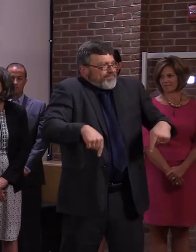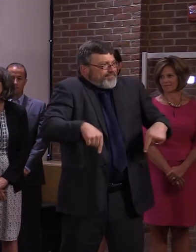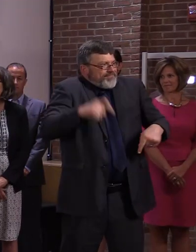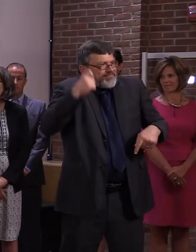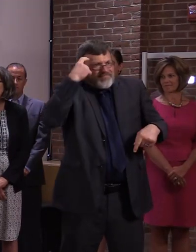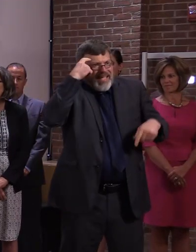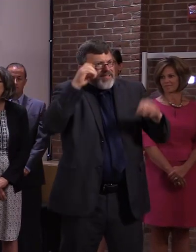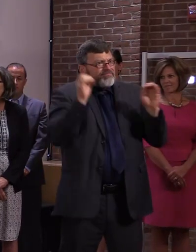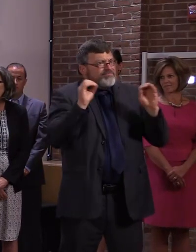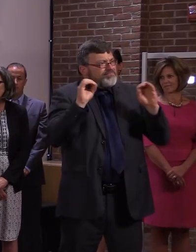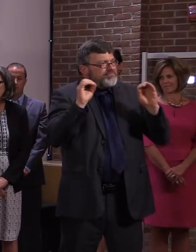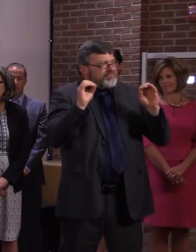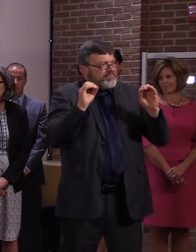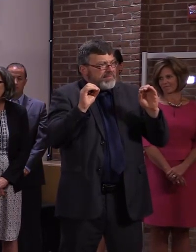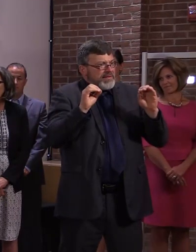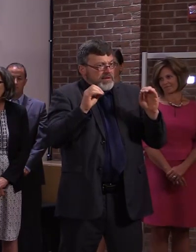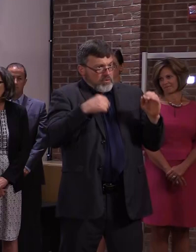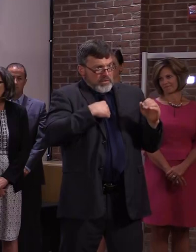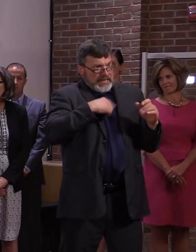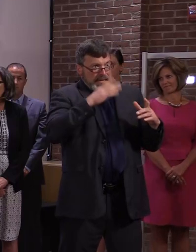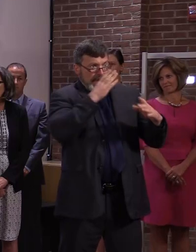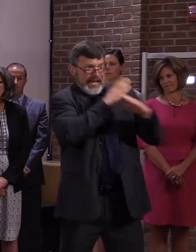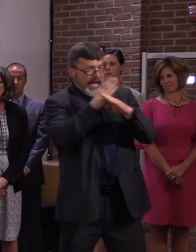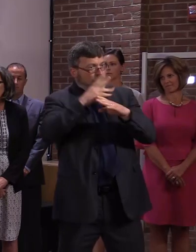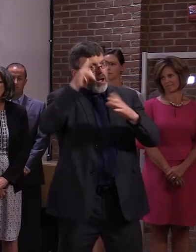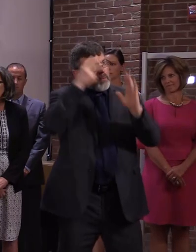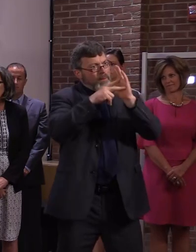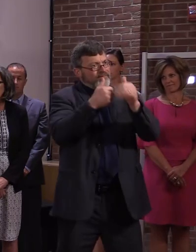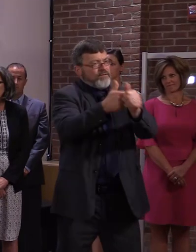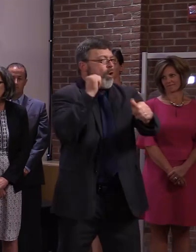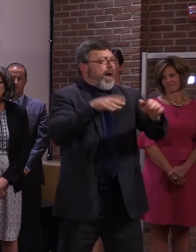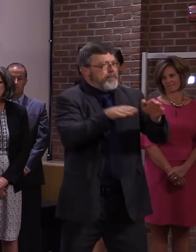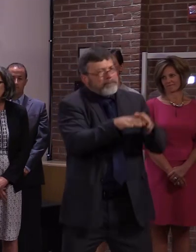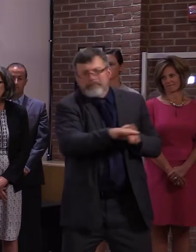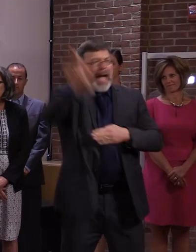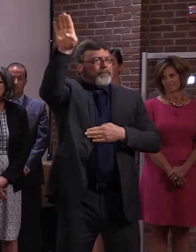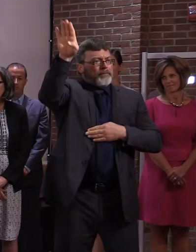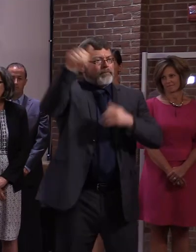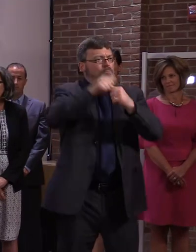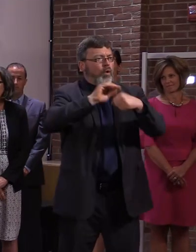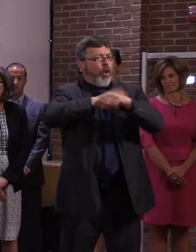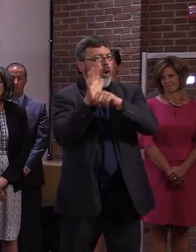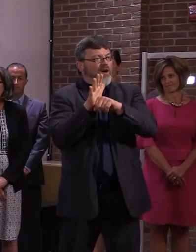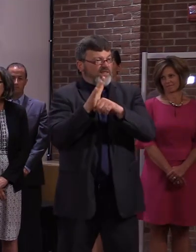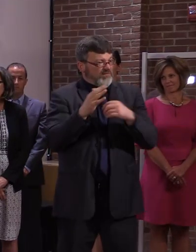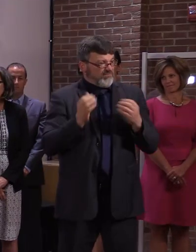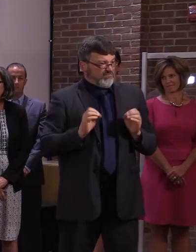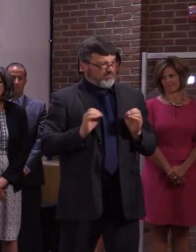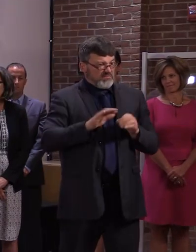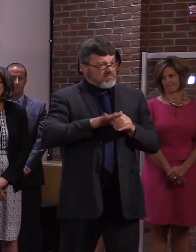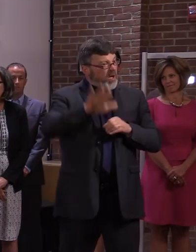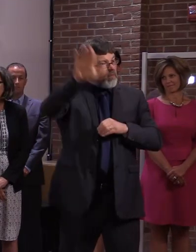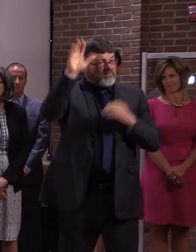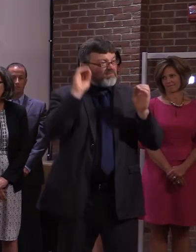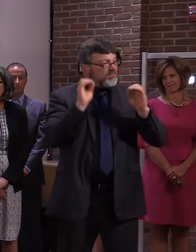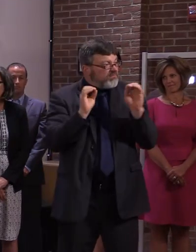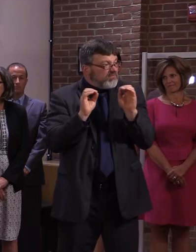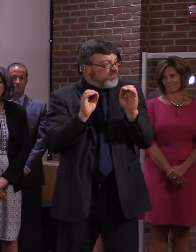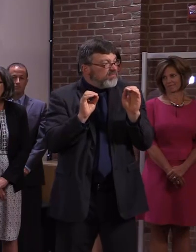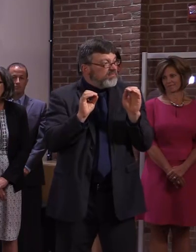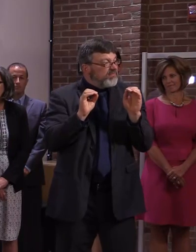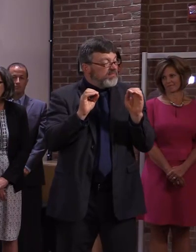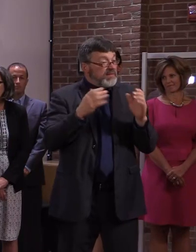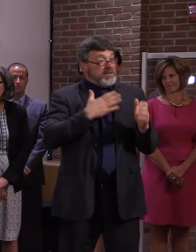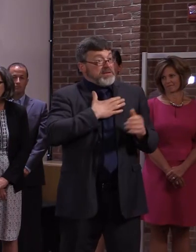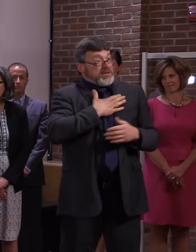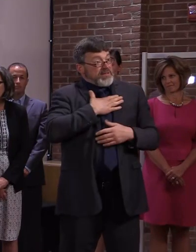the surge in COVID hospitalizations or deaths we've been concerned about. And like every decision throughout this